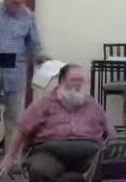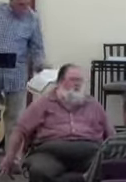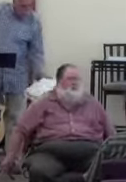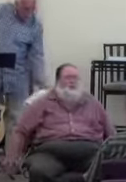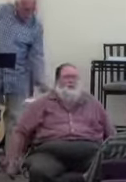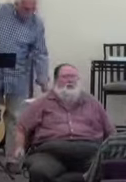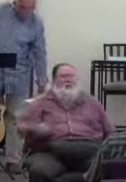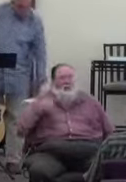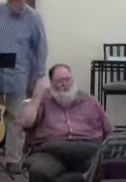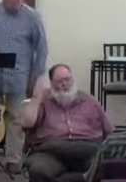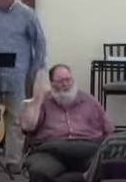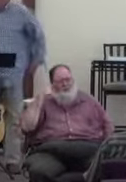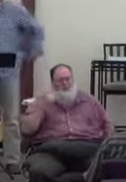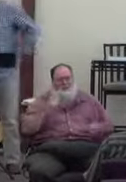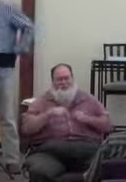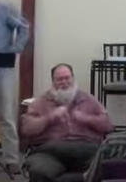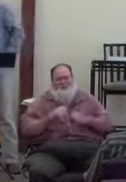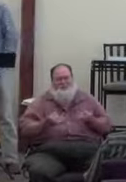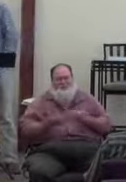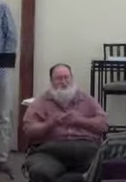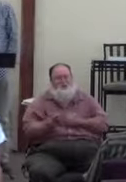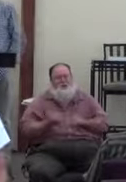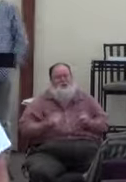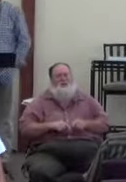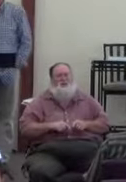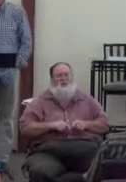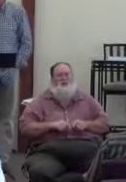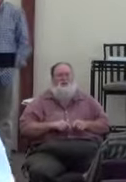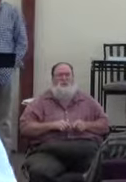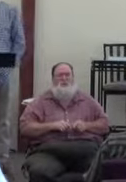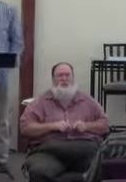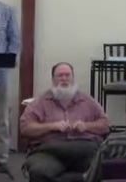I was thinking about it this morning as I was